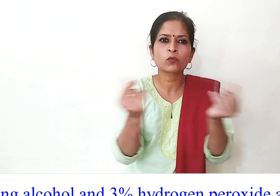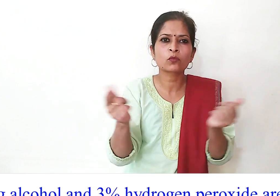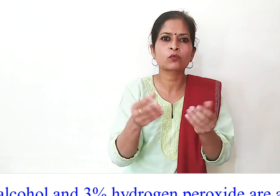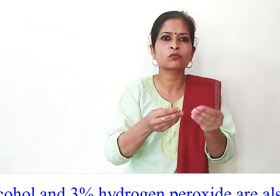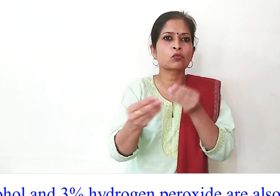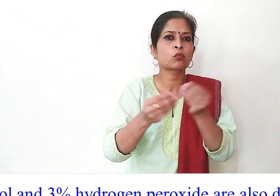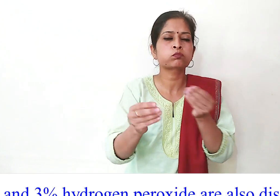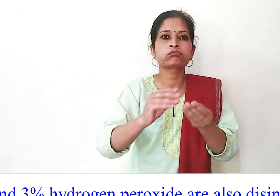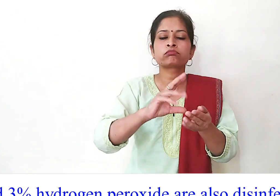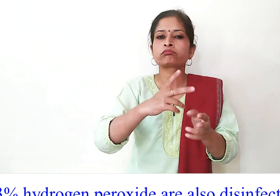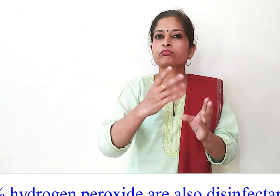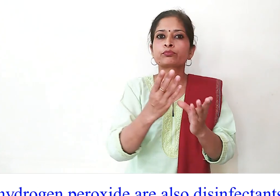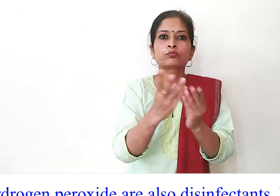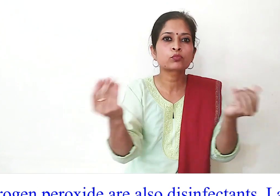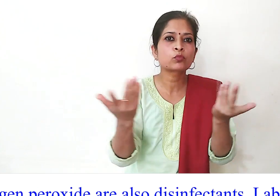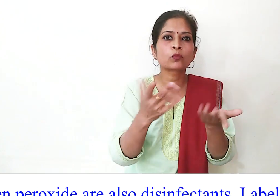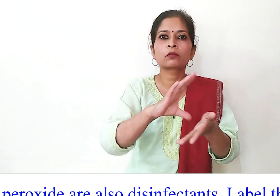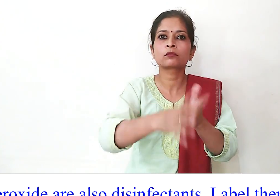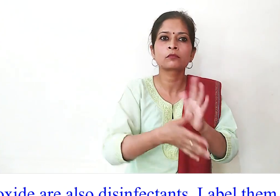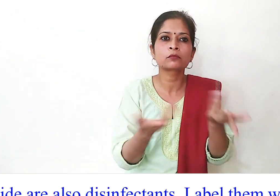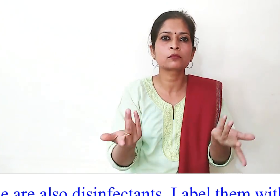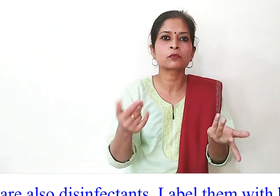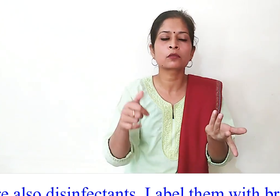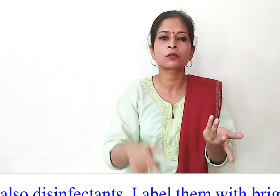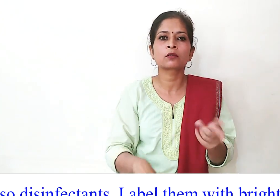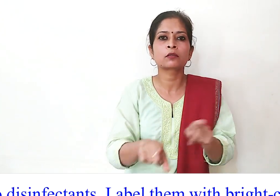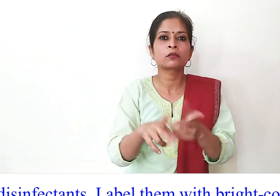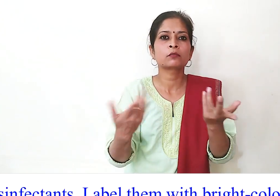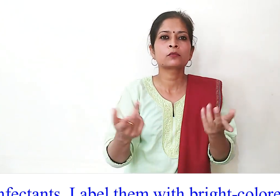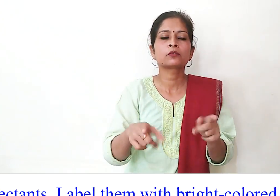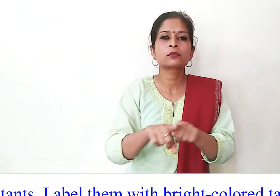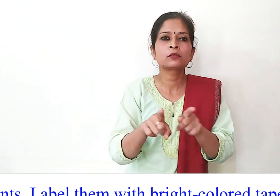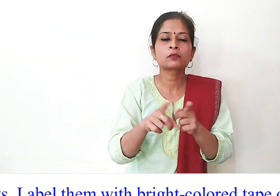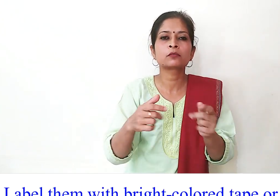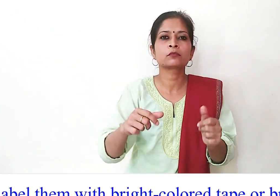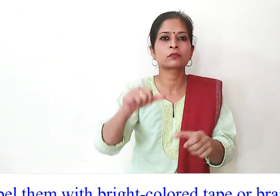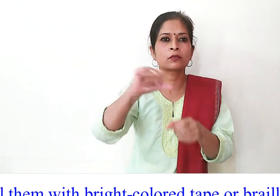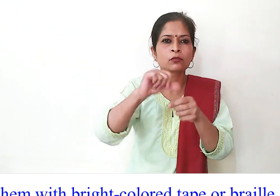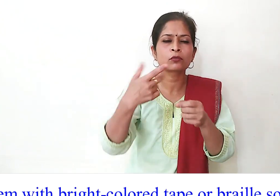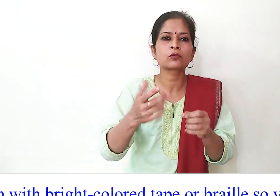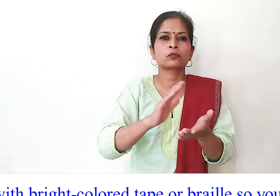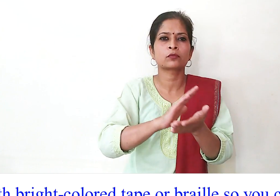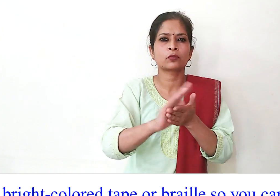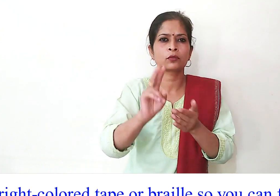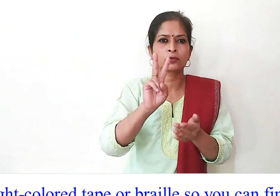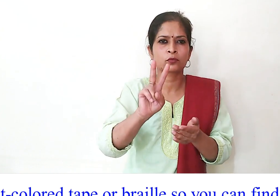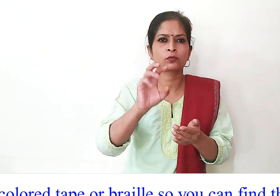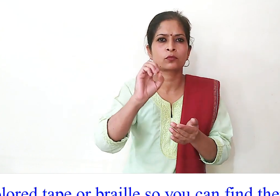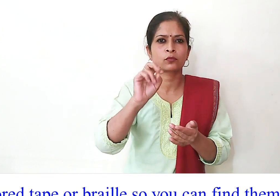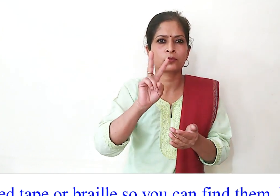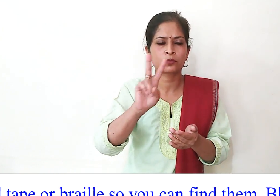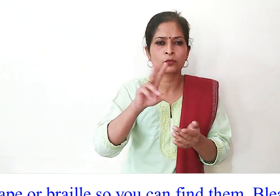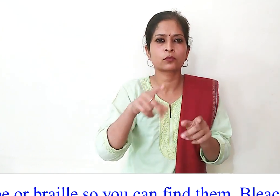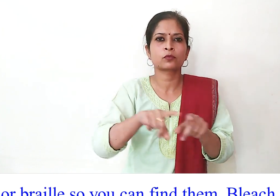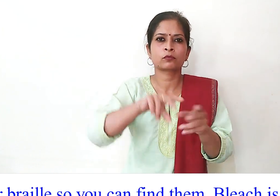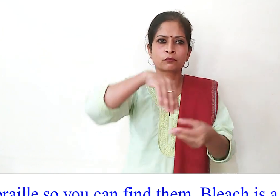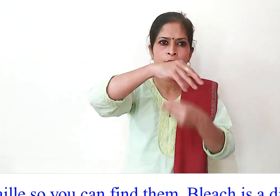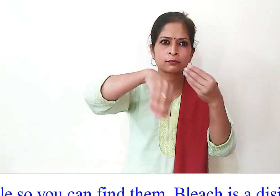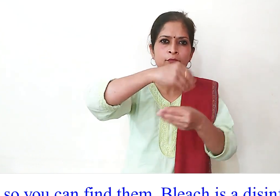3% hydrogen peroxide are also disinfectants. Label them with bright colored tape or braille so you can find